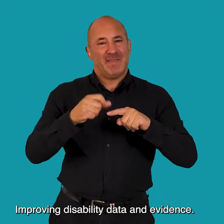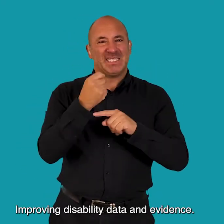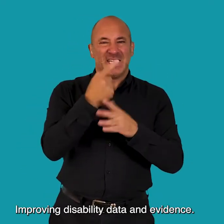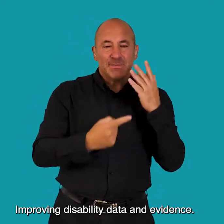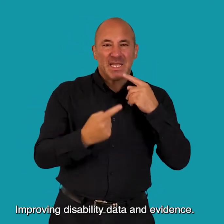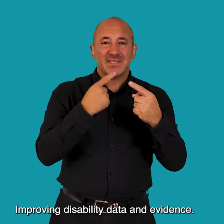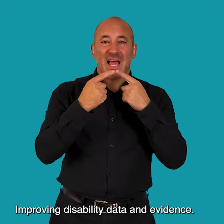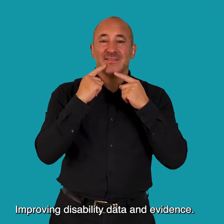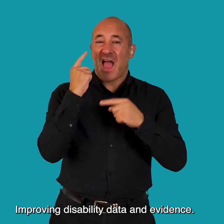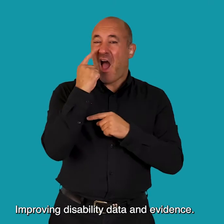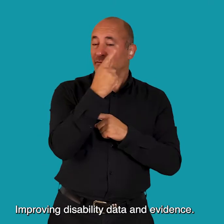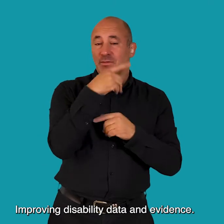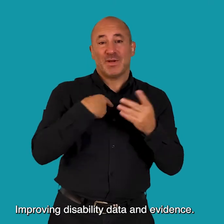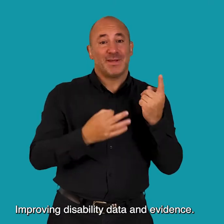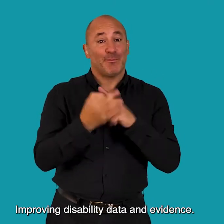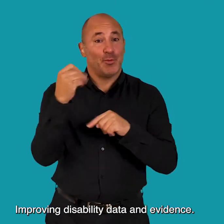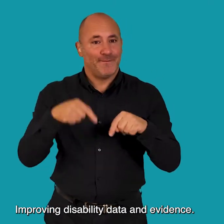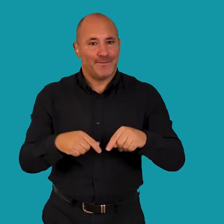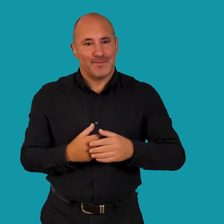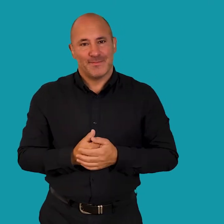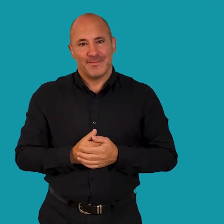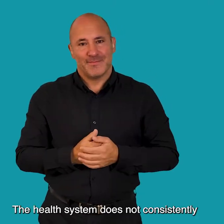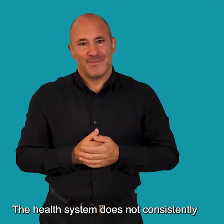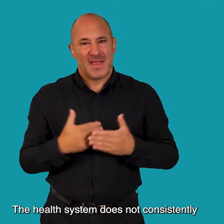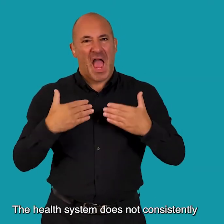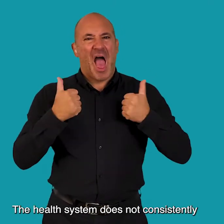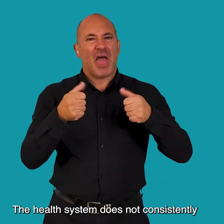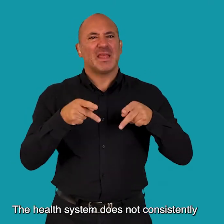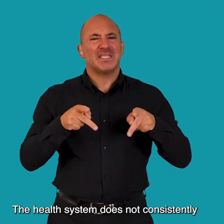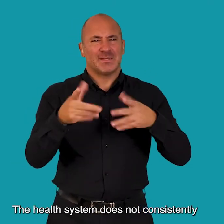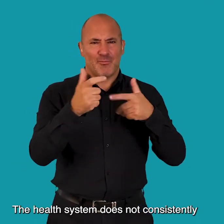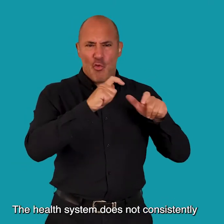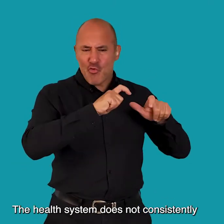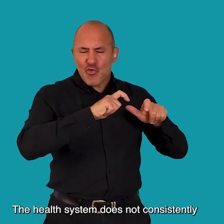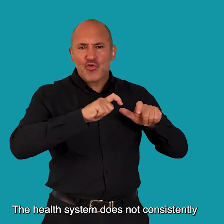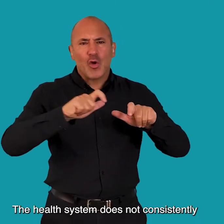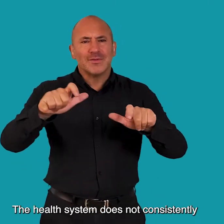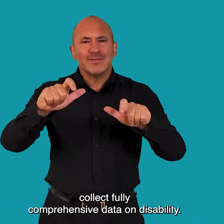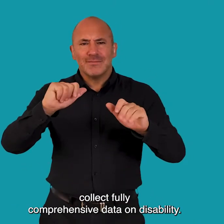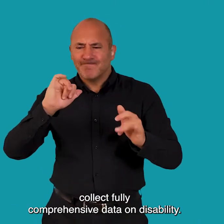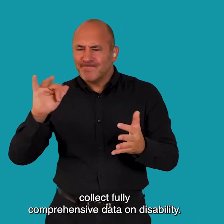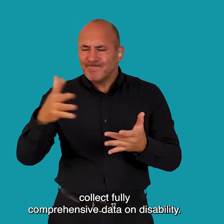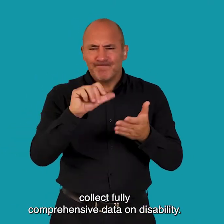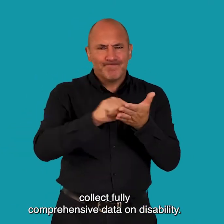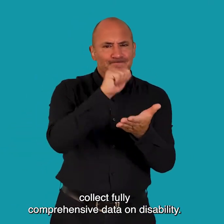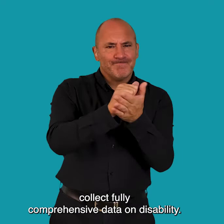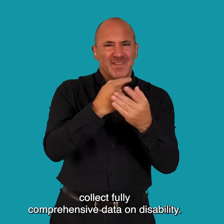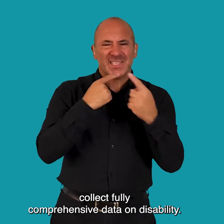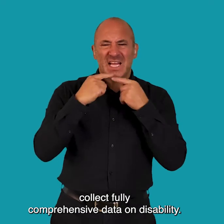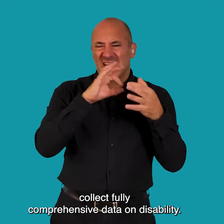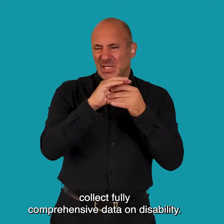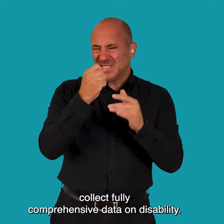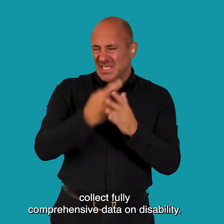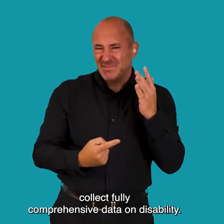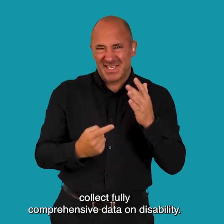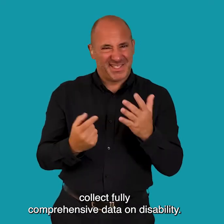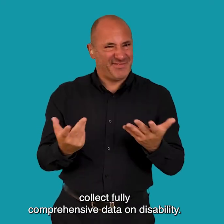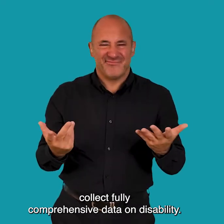disability data and evidence. The health system does not consistently collect fully comprehensive data on